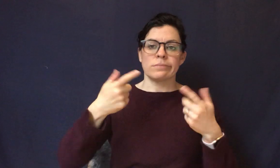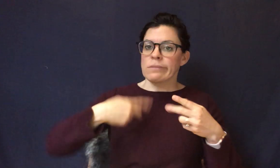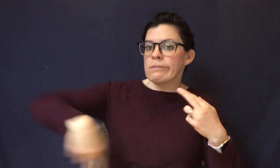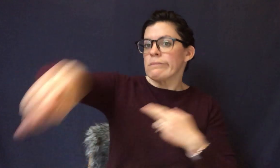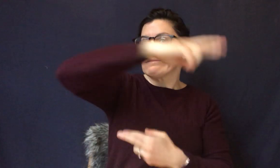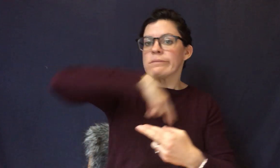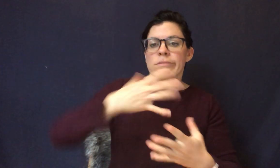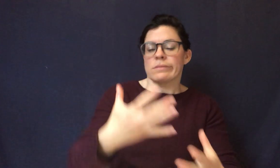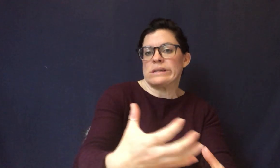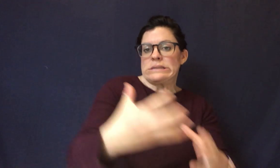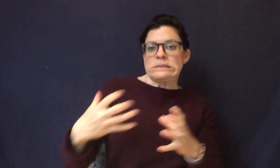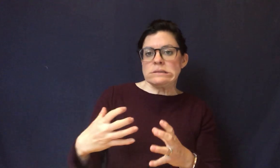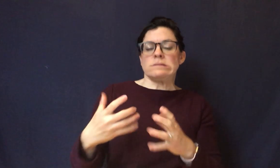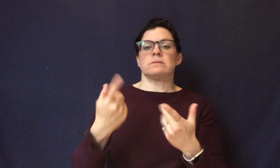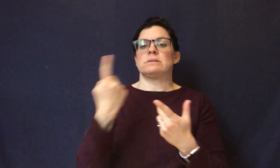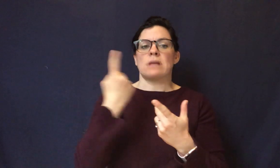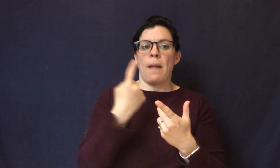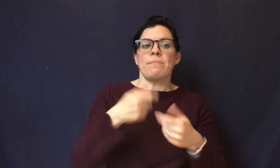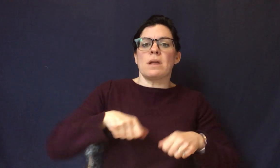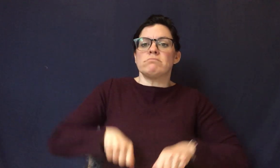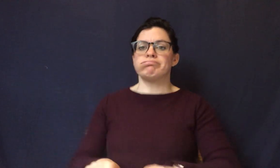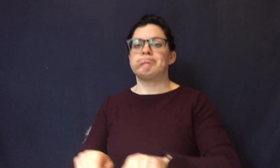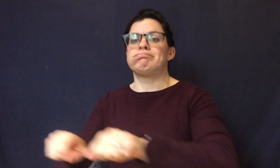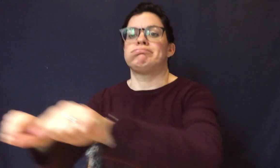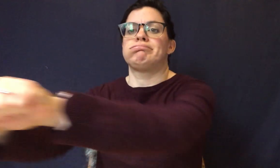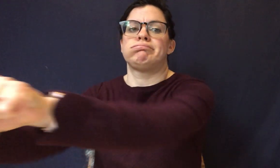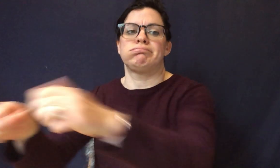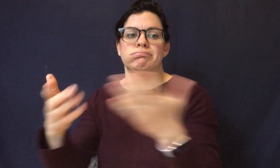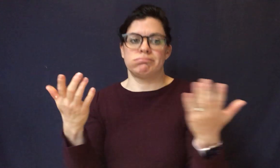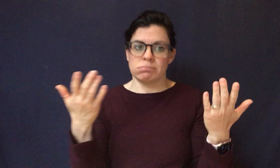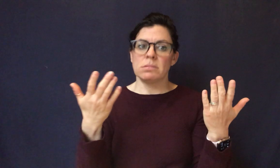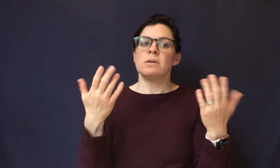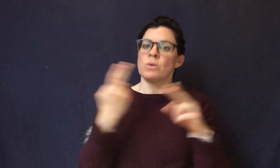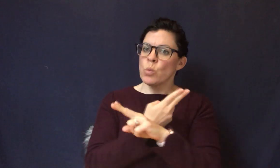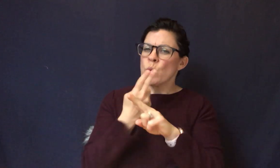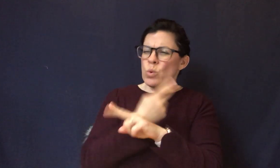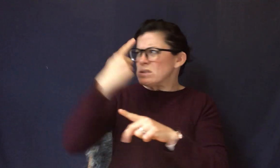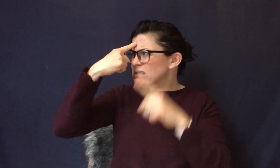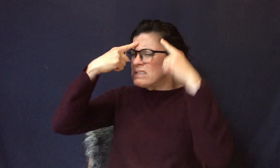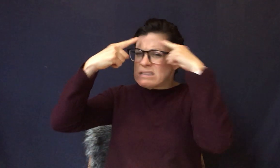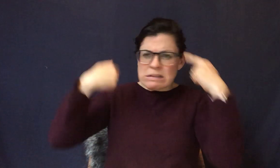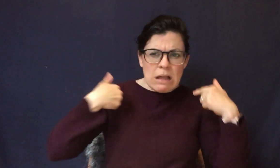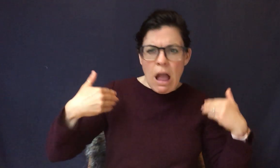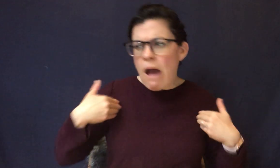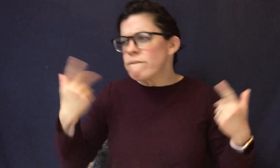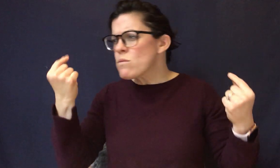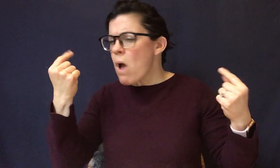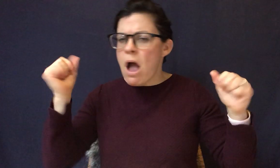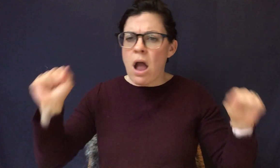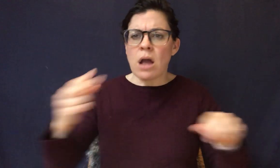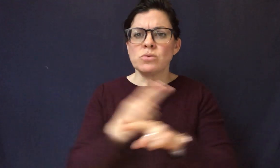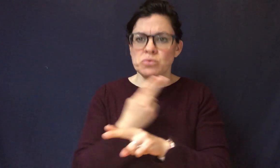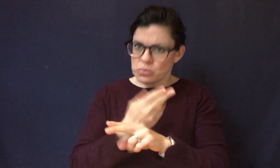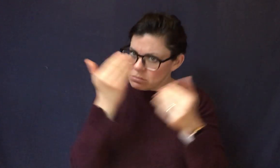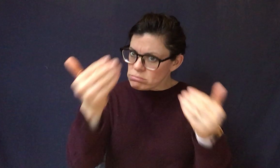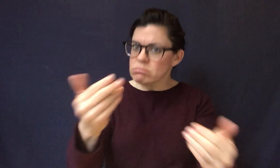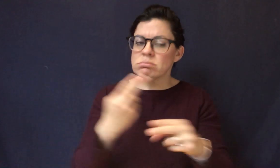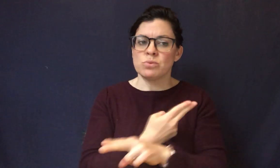lift properly when lifting. All right, and that's about all they covered on that. Now, fire hazards.